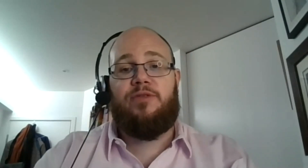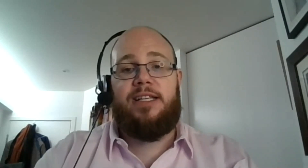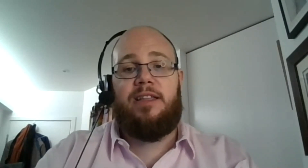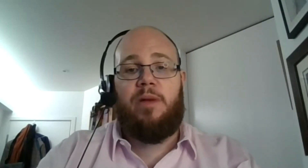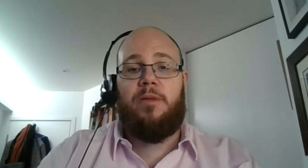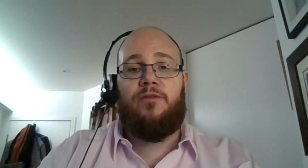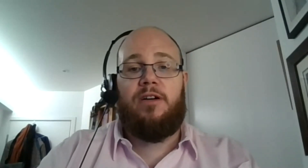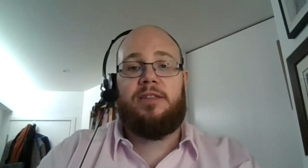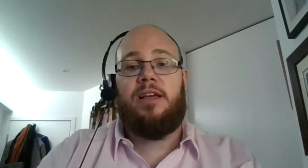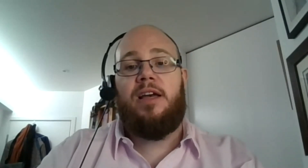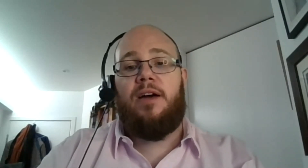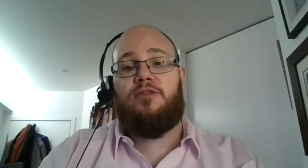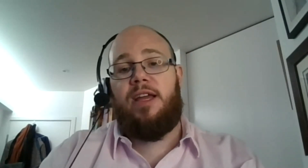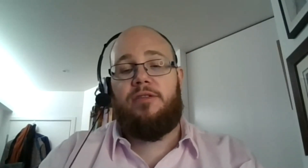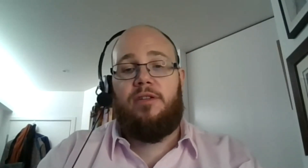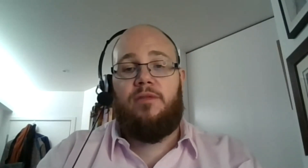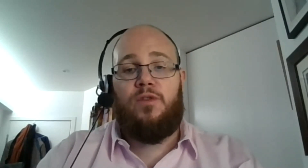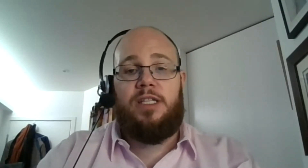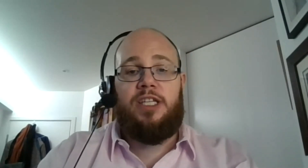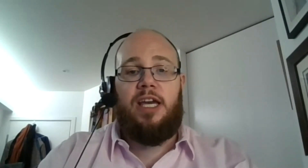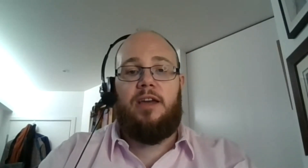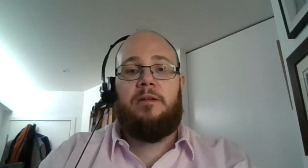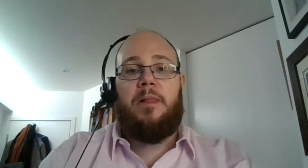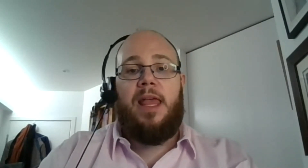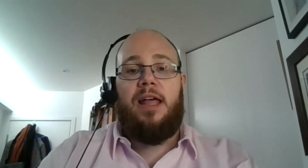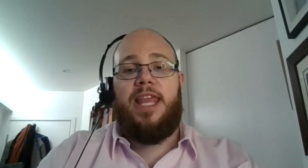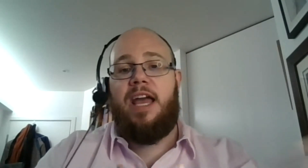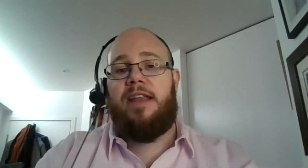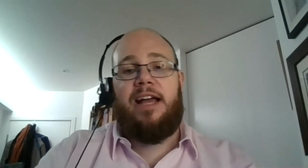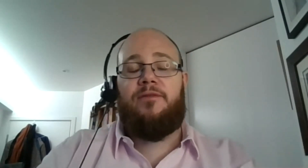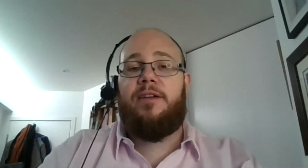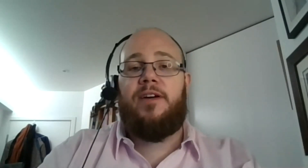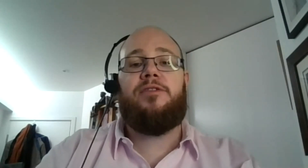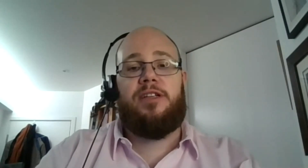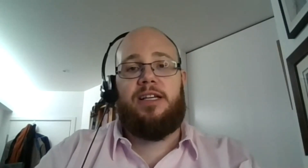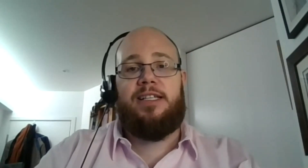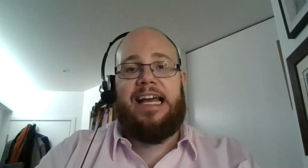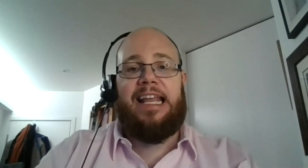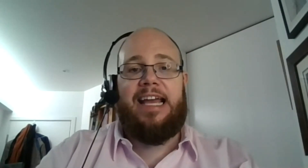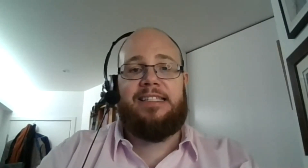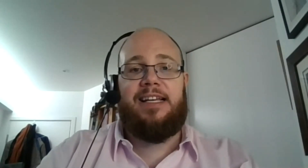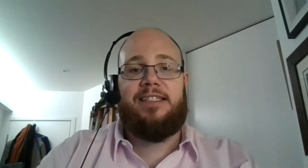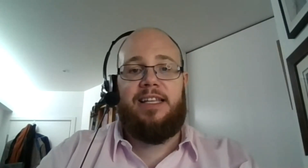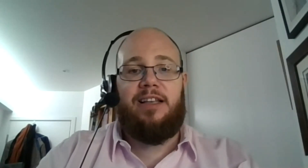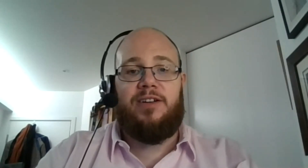rate at the moment for us of 342, they only had 510 cases in the last